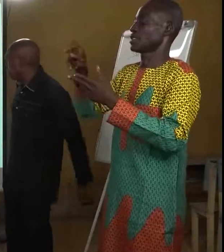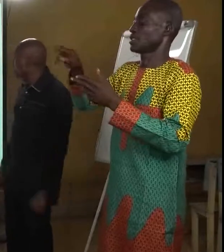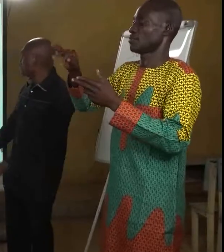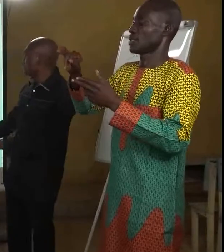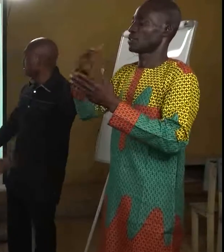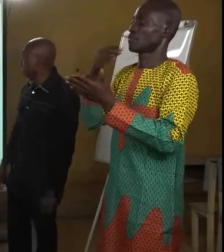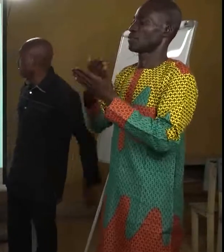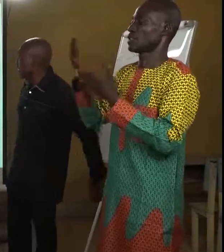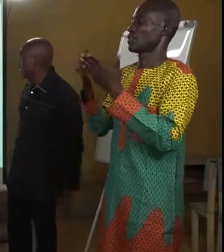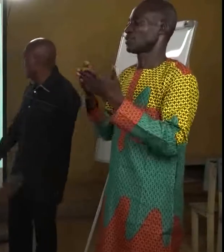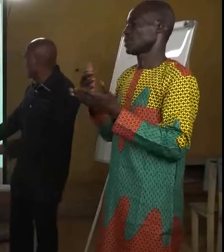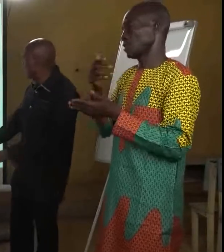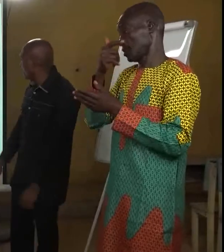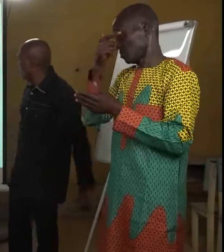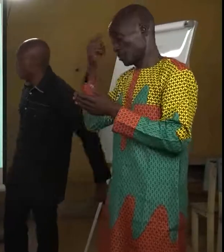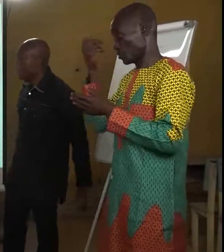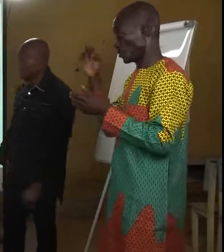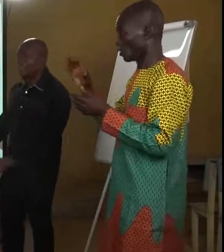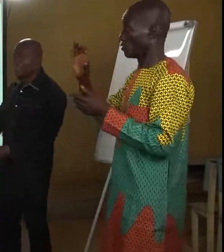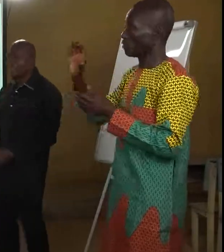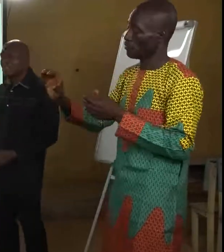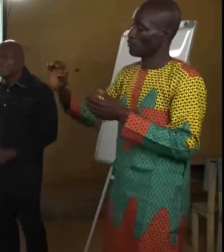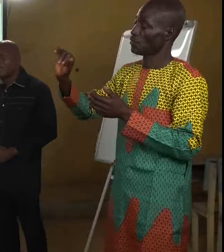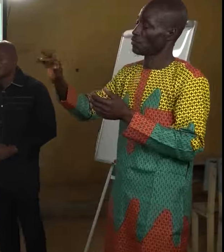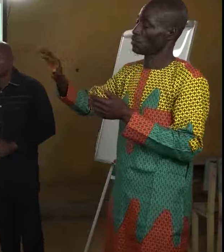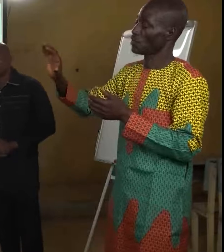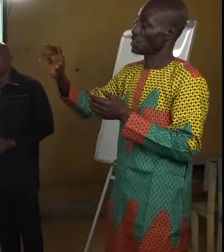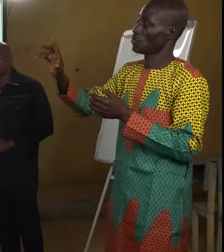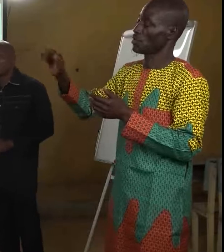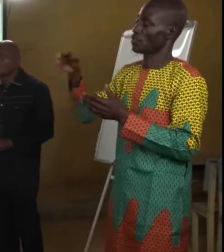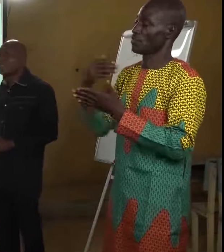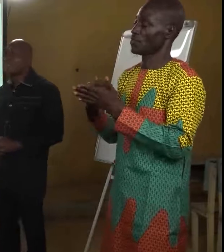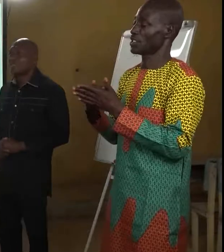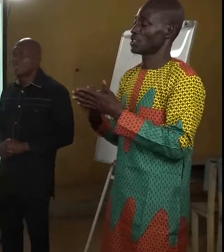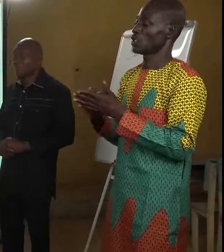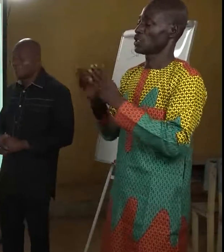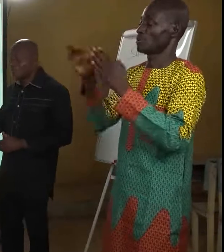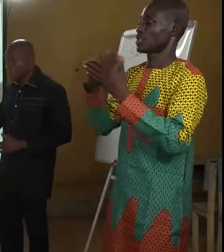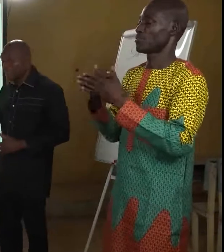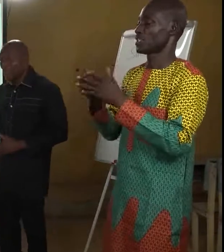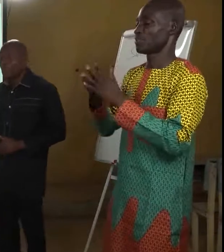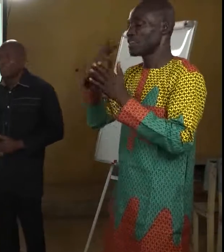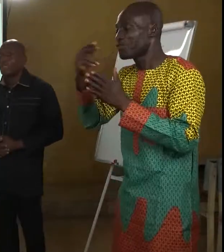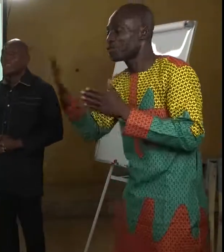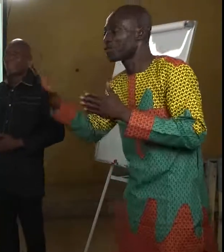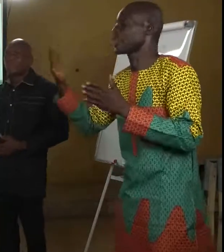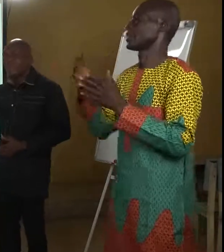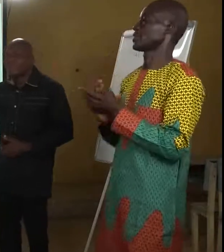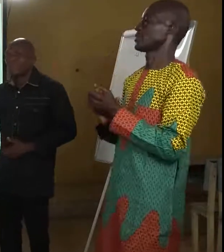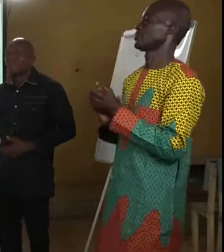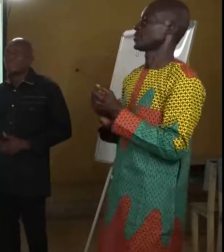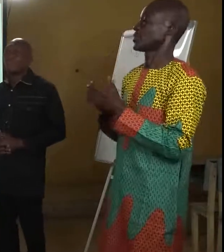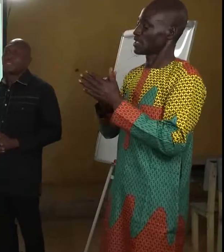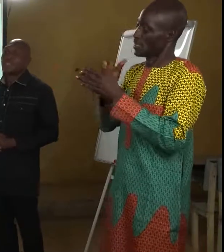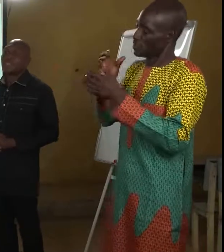services owing to the circulation of money. There is a larger circulation of money in the economy than